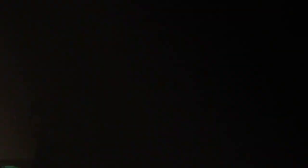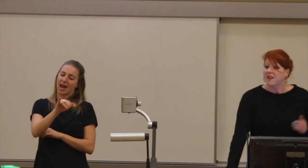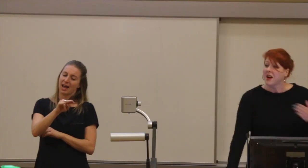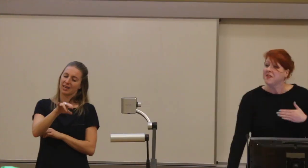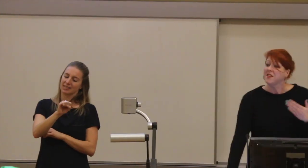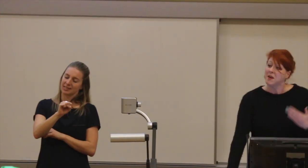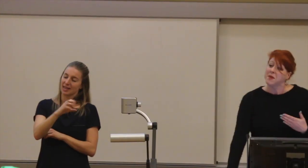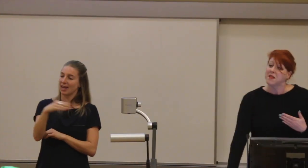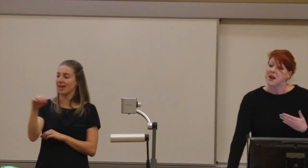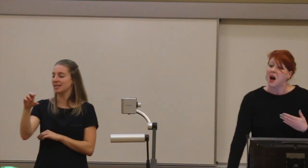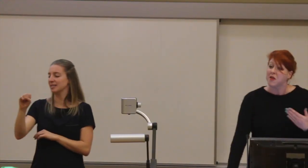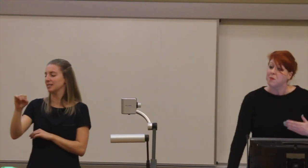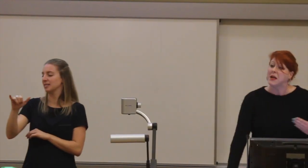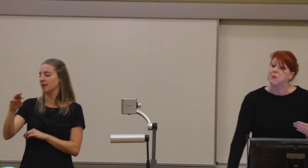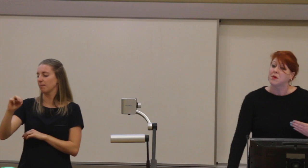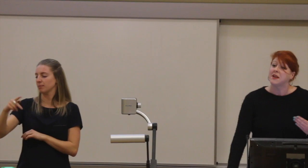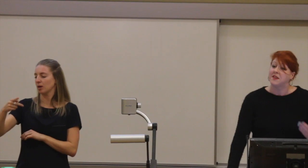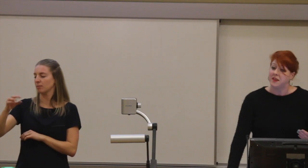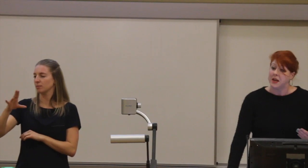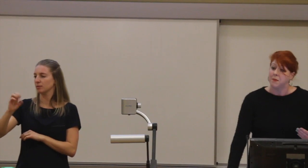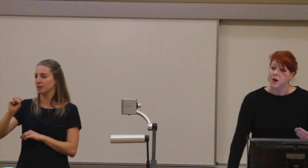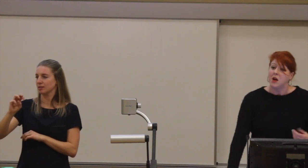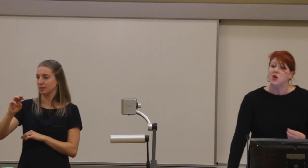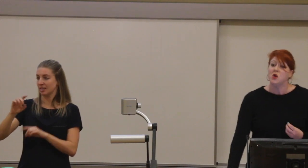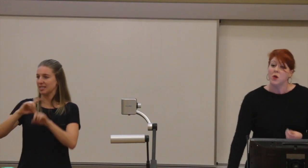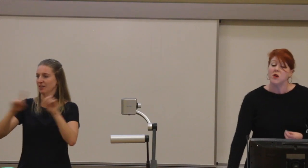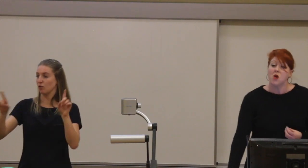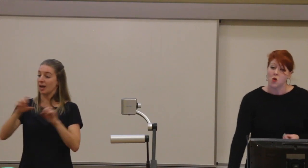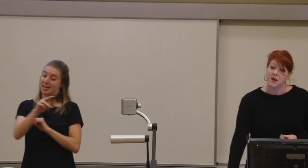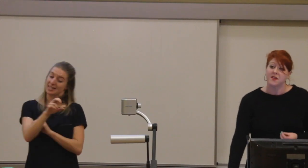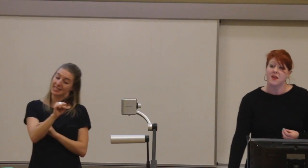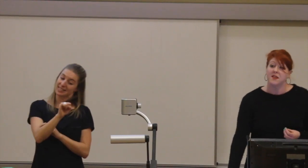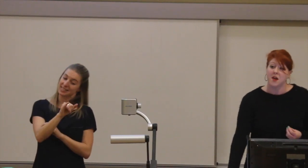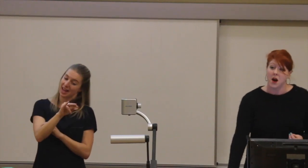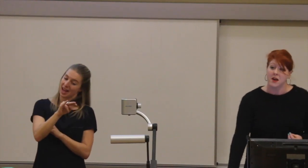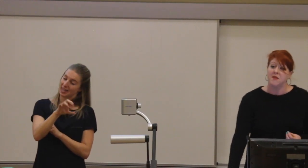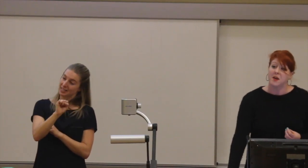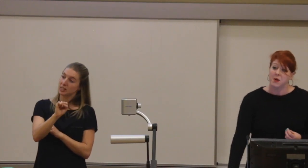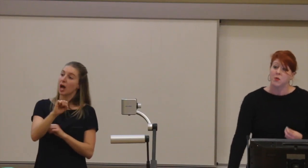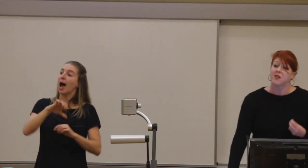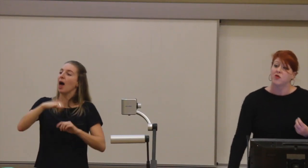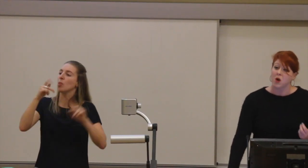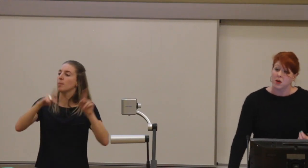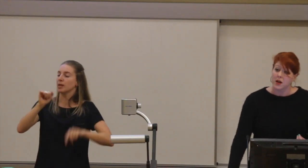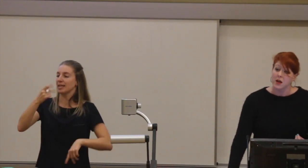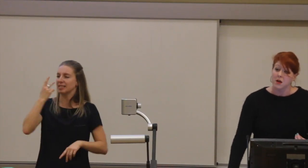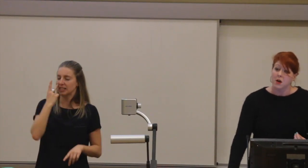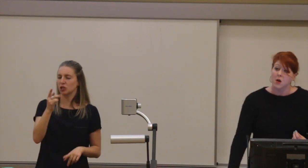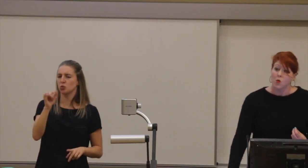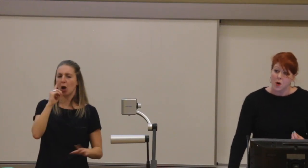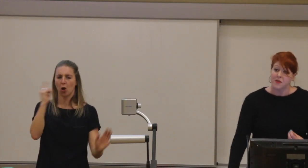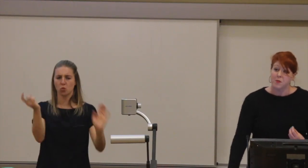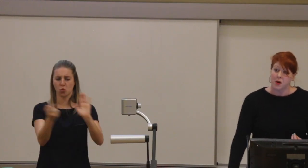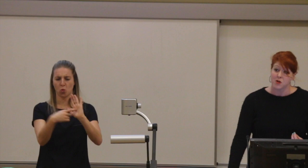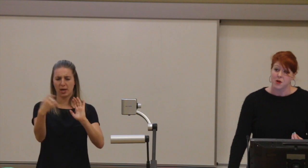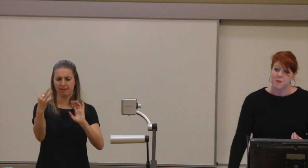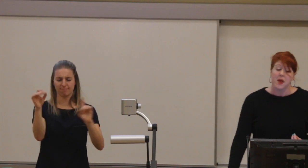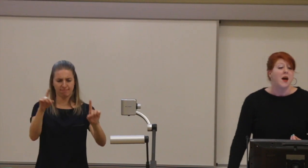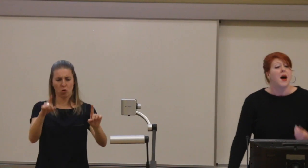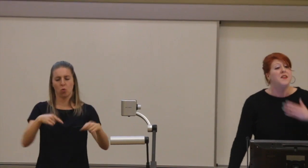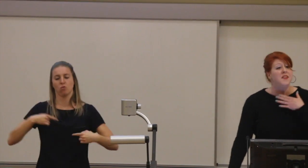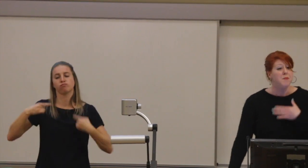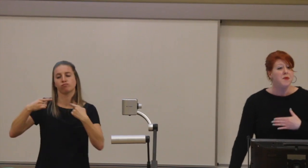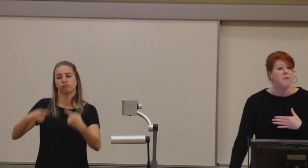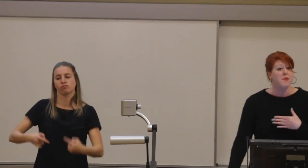symptoms. Signs are something that other people can see. You would notice a sign if somebody was struggling with